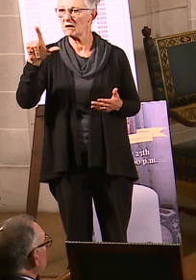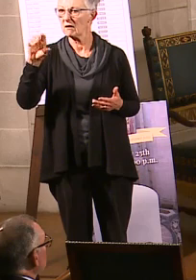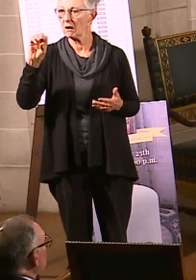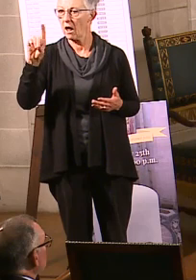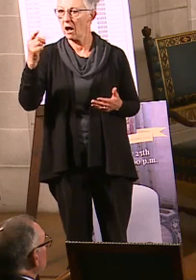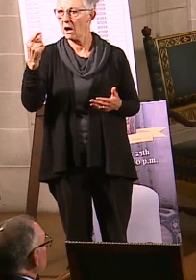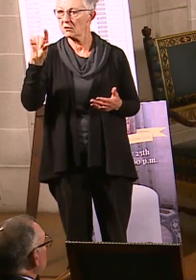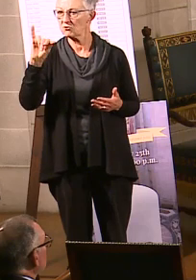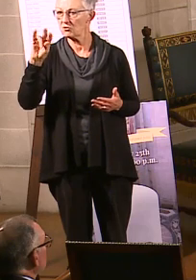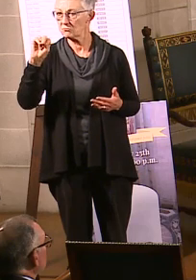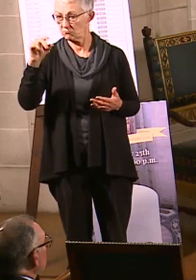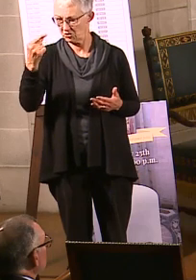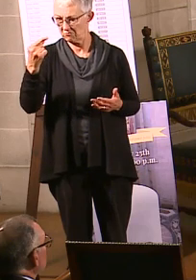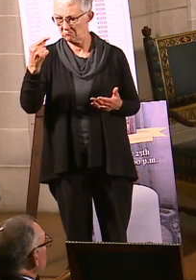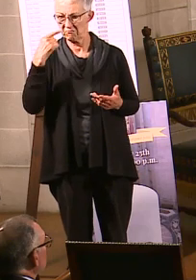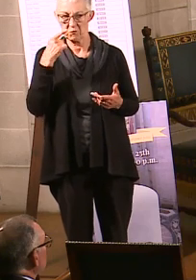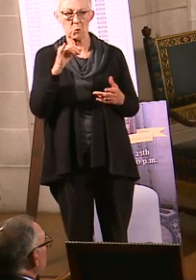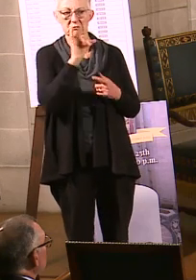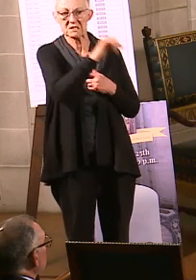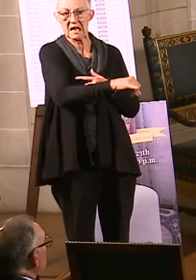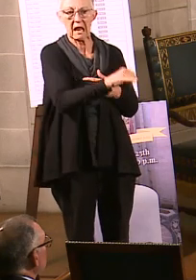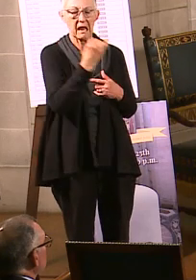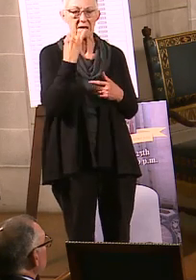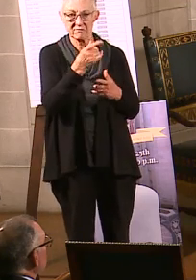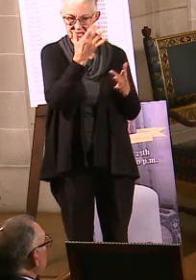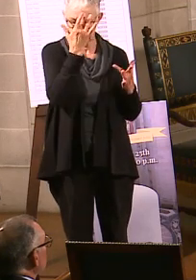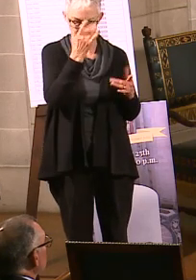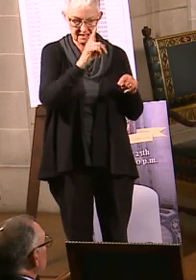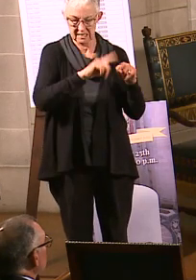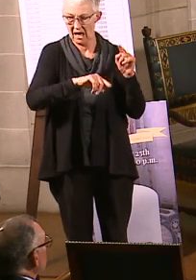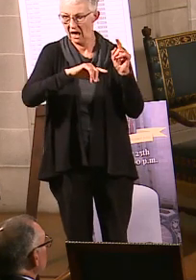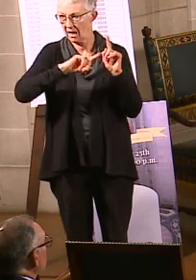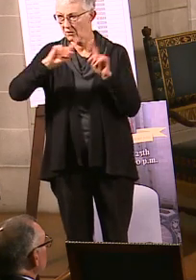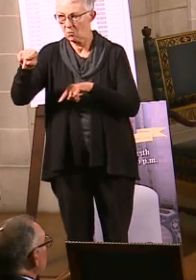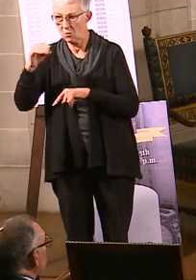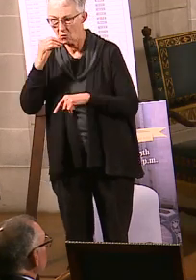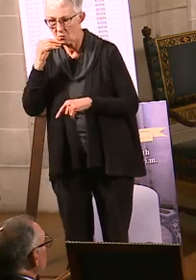processing facility workers being allowed to use them? And the answer is yes